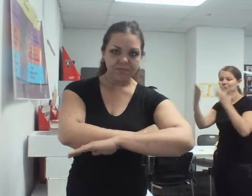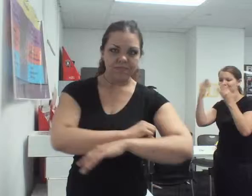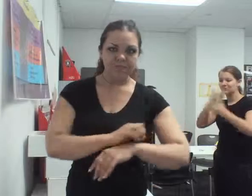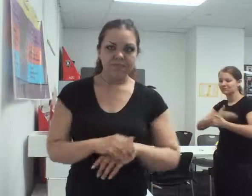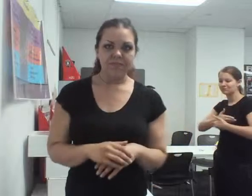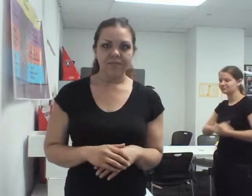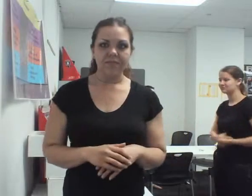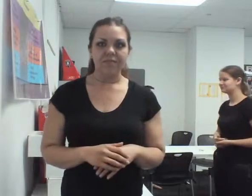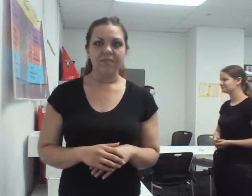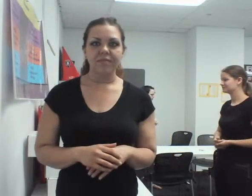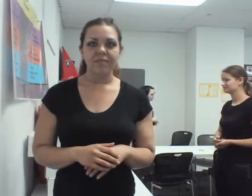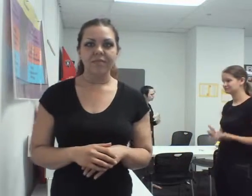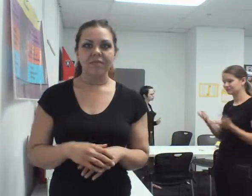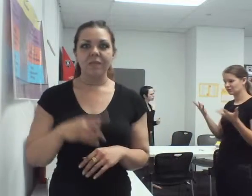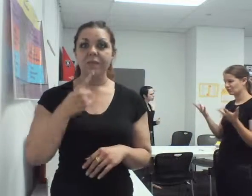Tell me what was wrong with that.